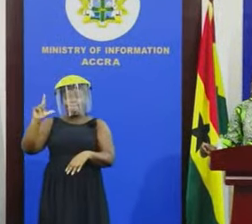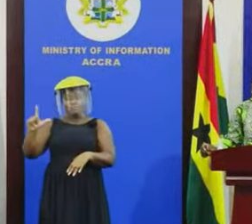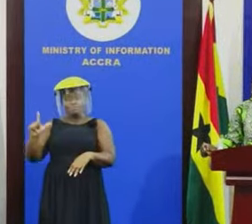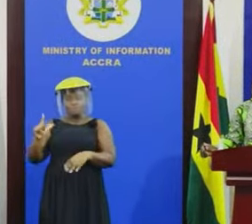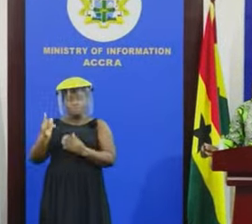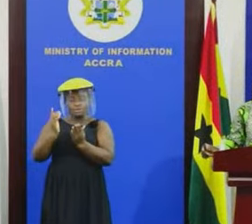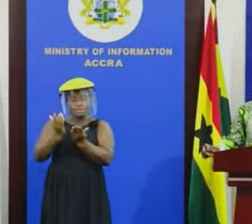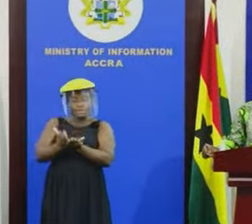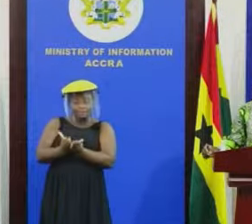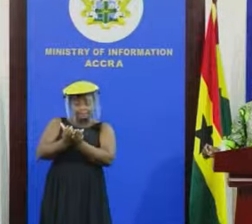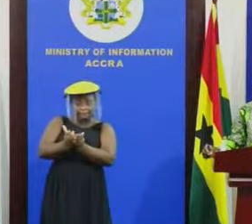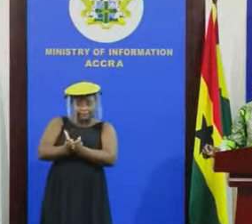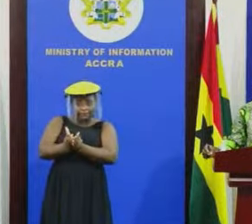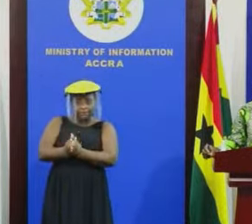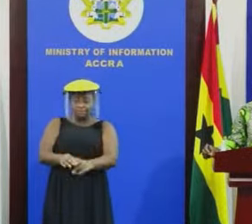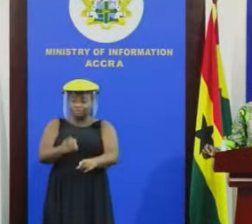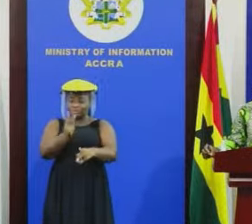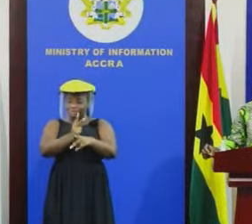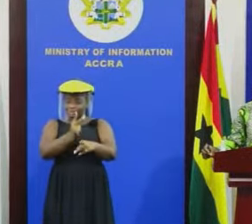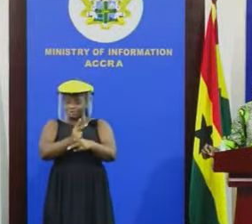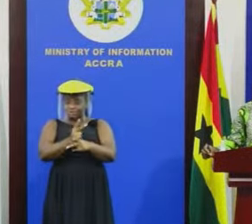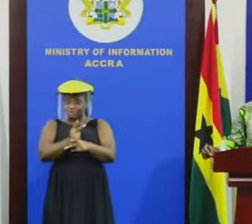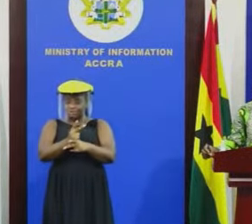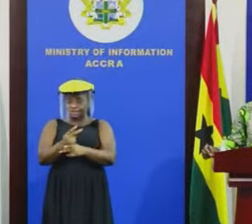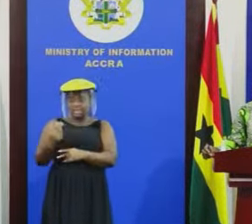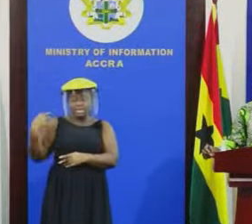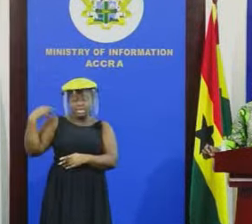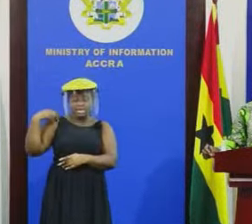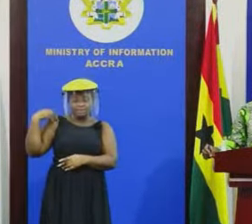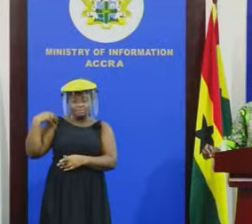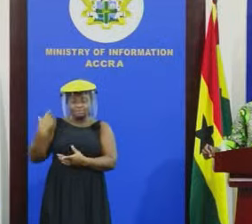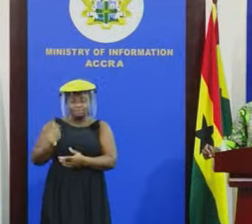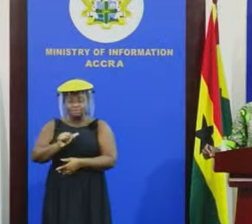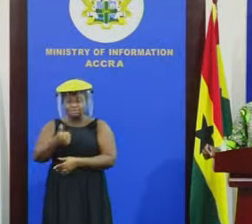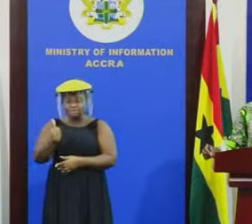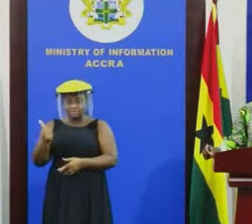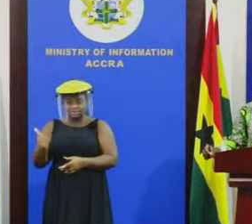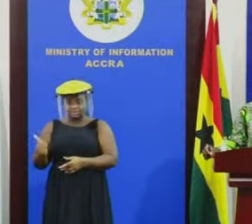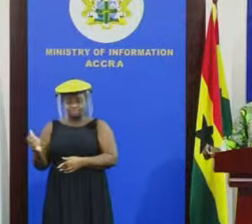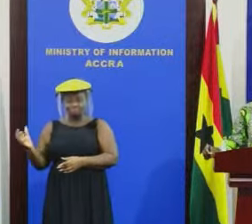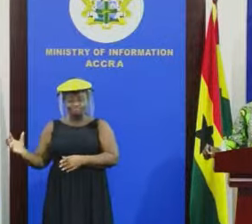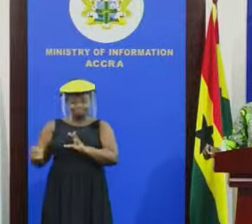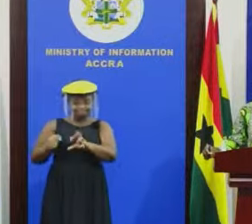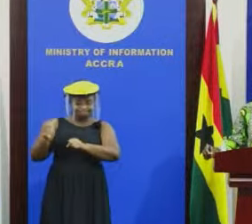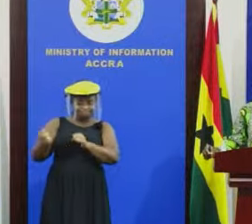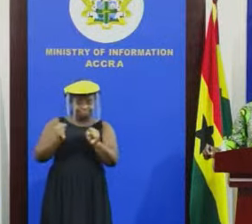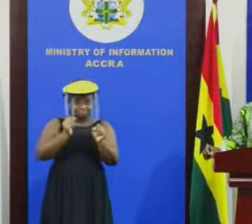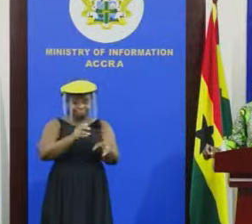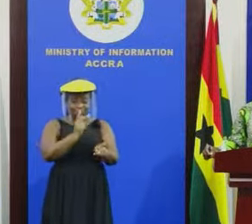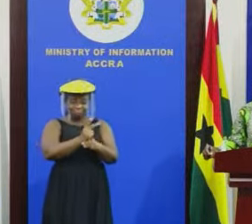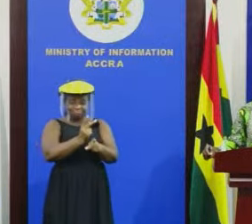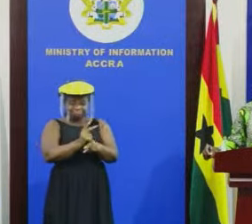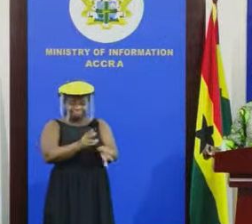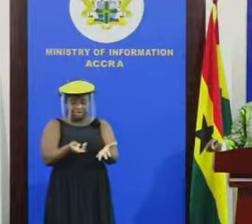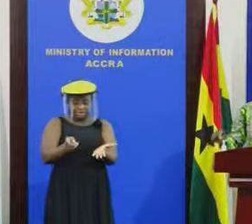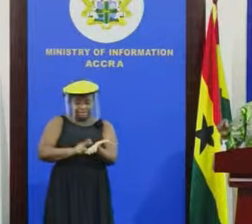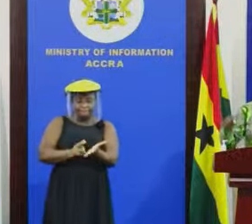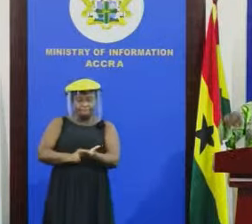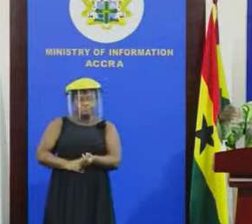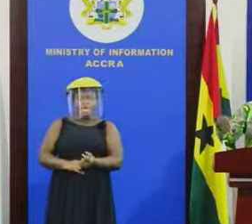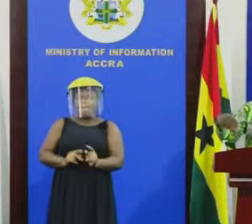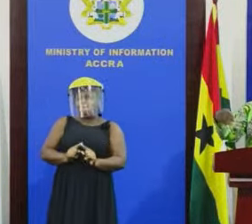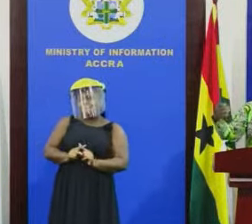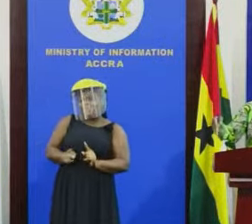detained, and the captain and his crew were actually taken in and detained for a while, and statements taken from But